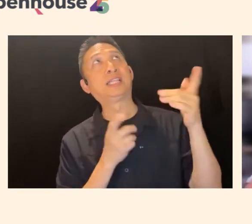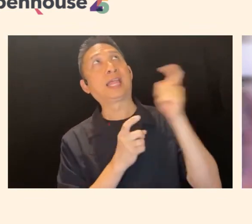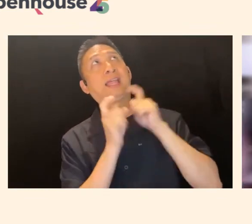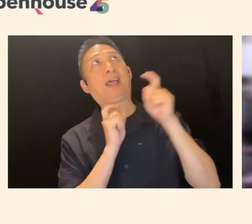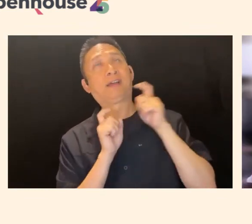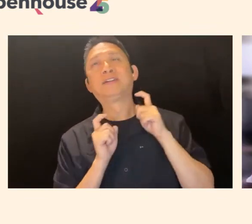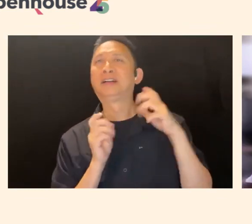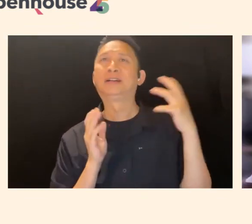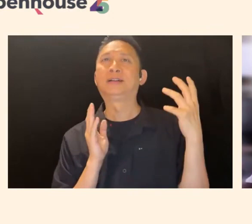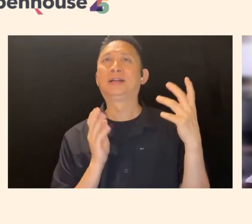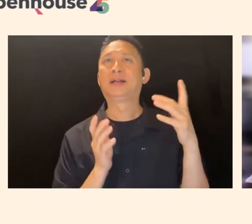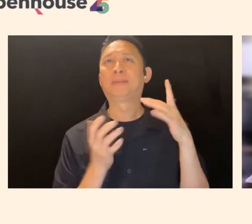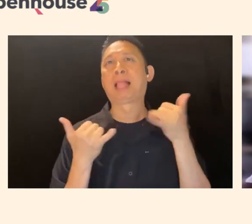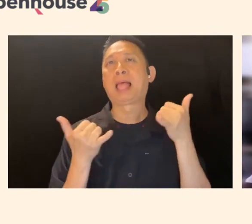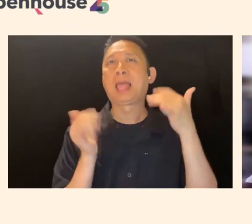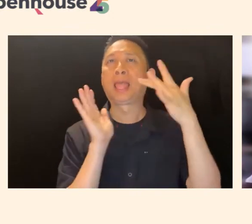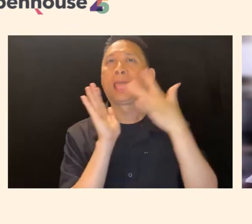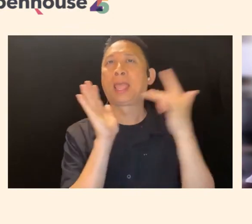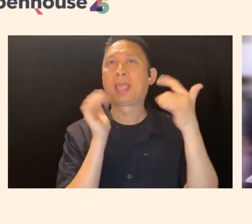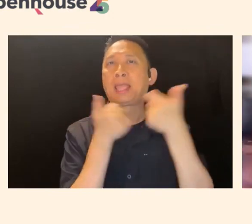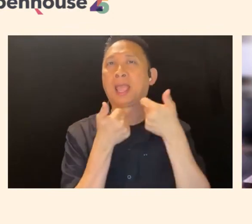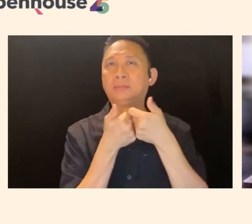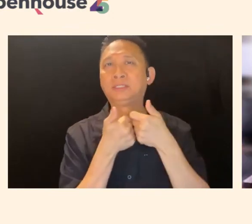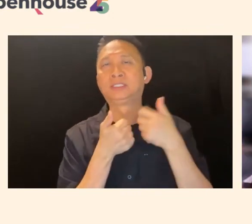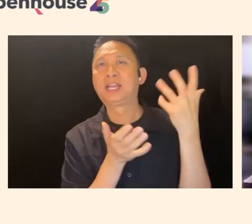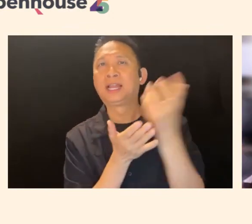and then they put us up on the shelf.